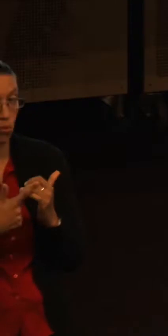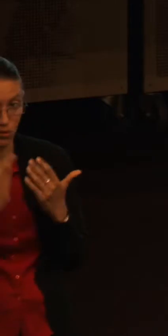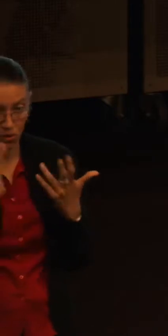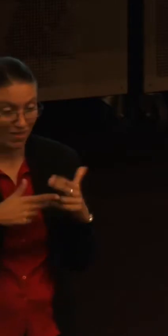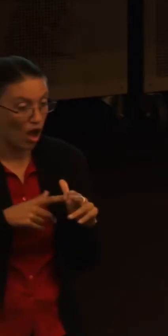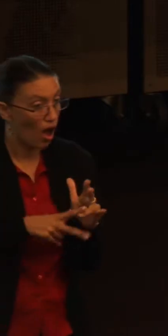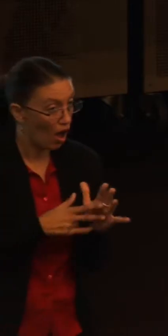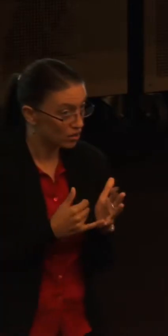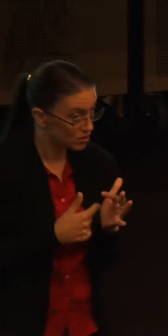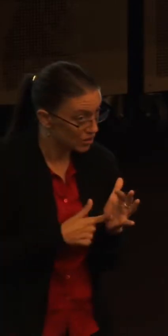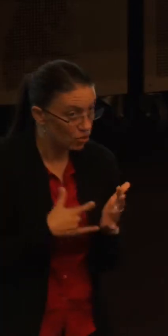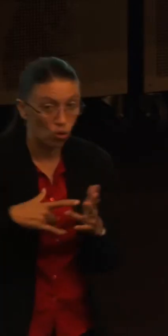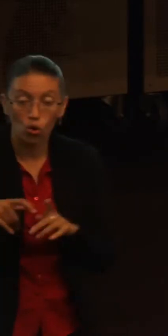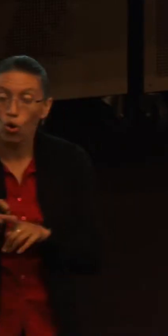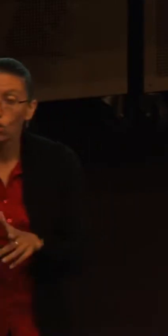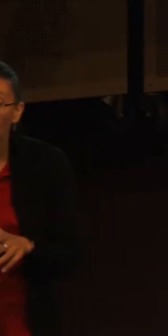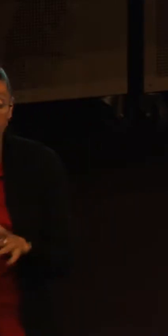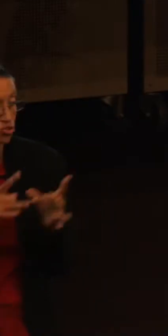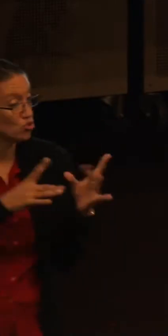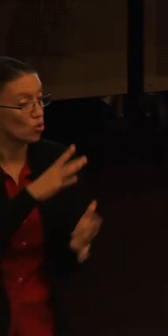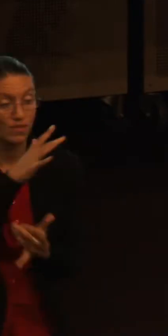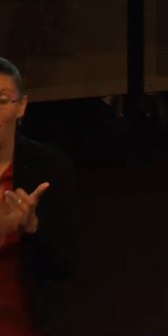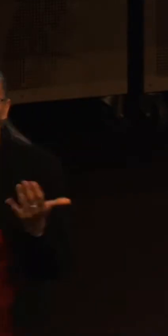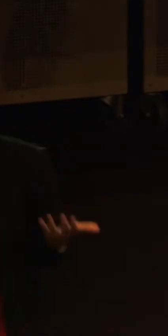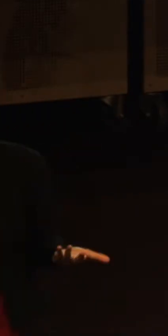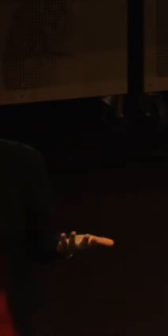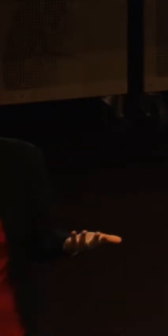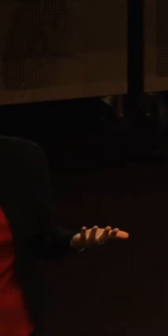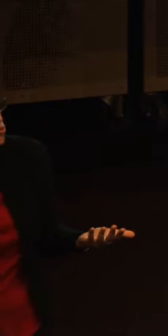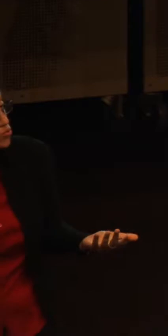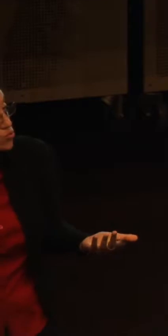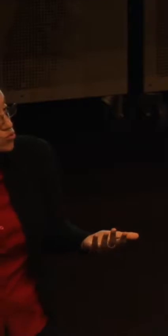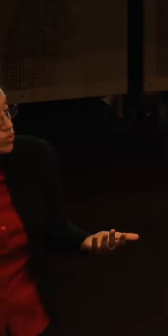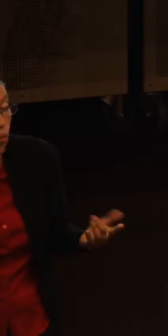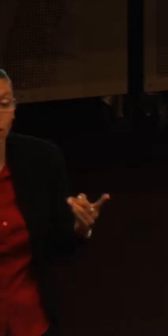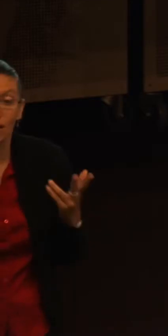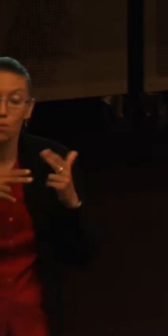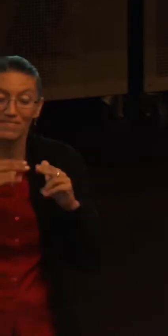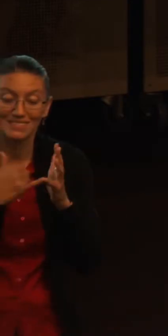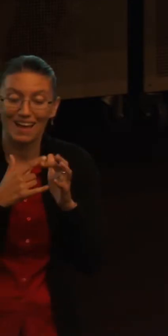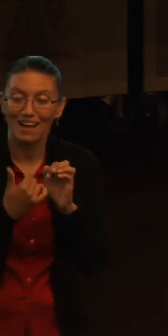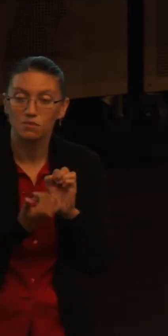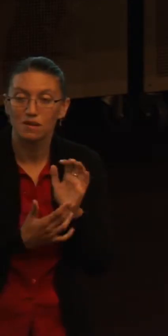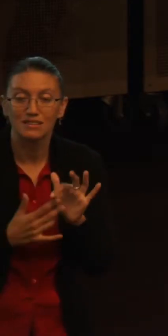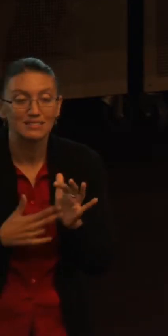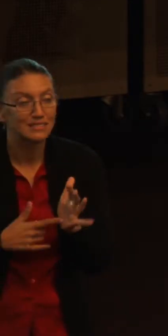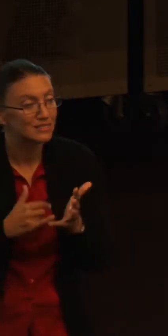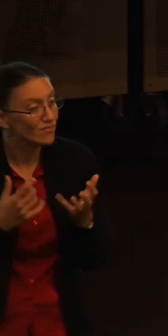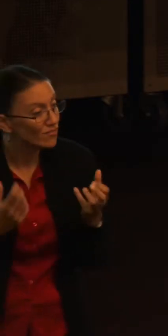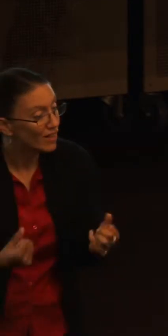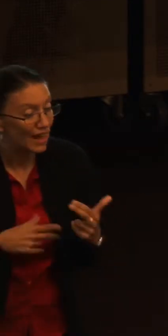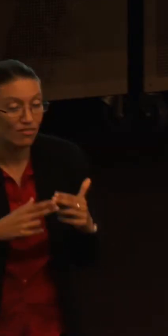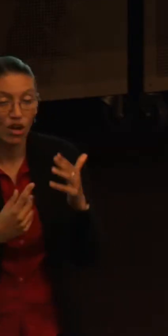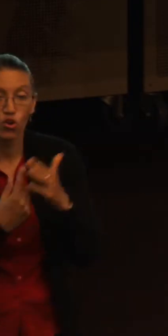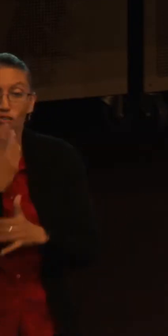onset clusters? Are they coda, end of word clusters? Are they, what kinds of segments are there? If they occur at